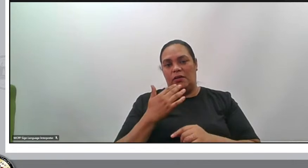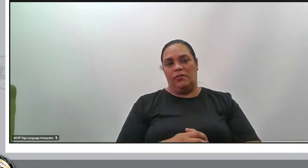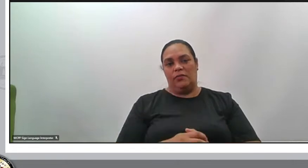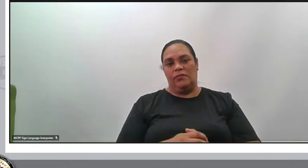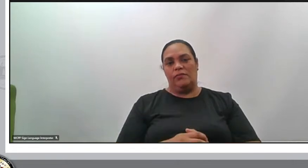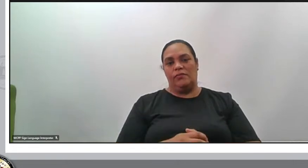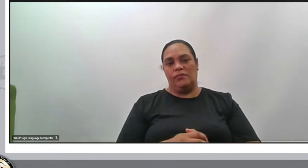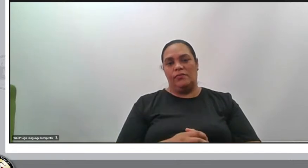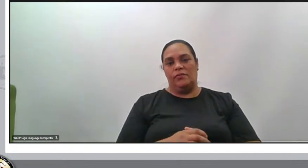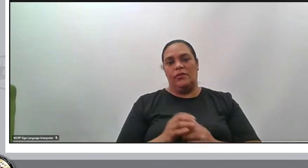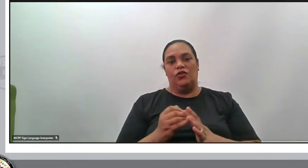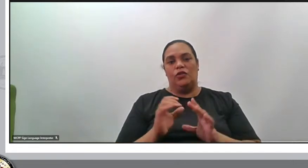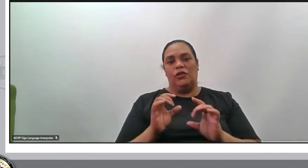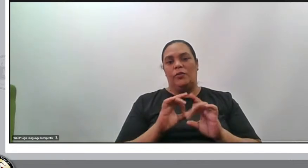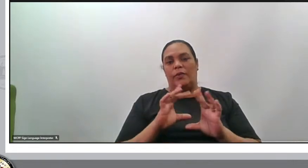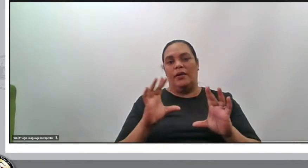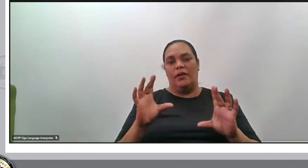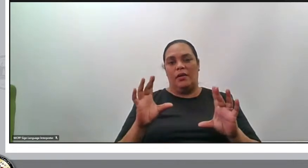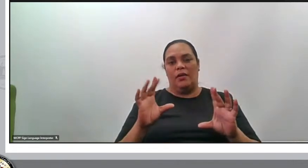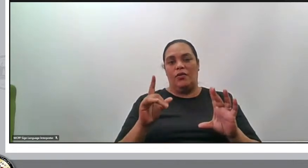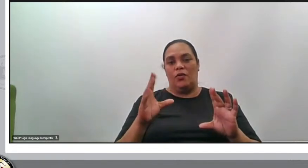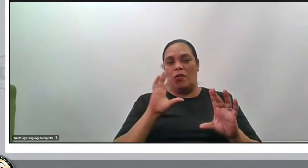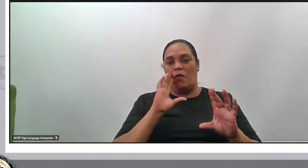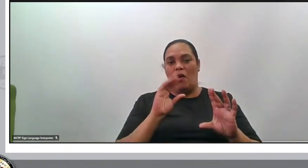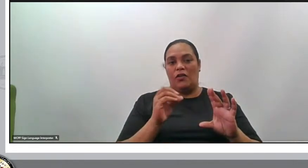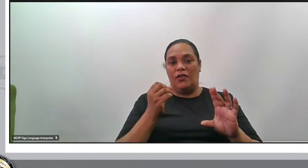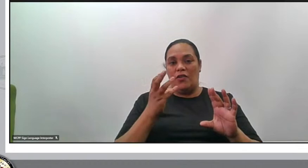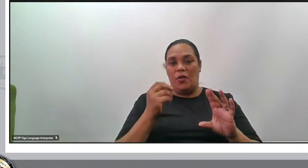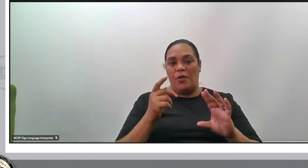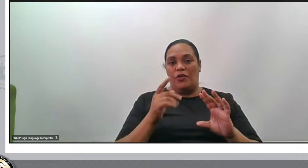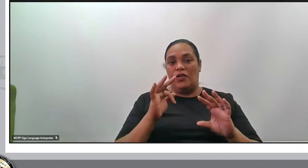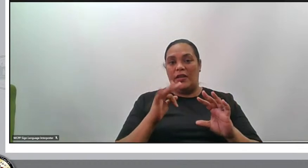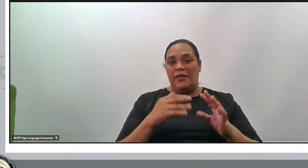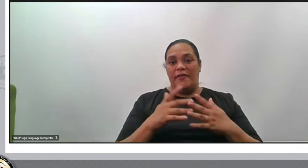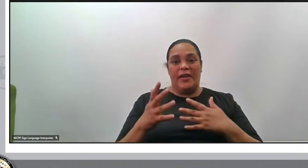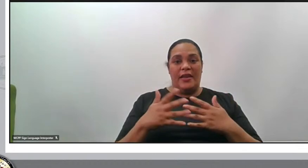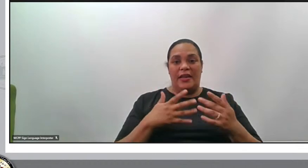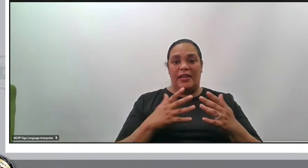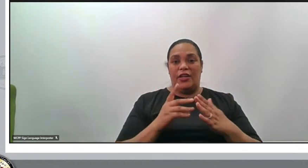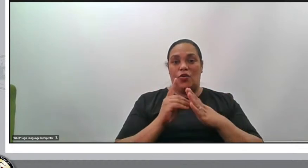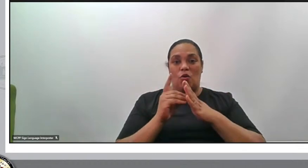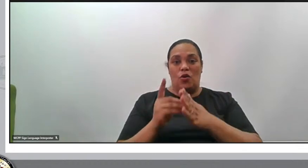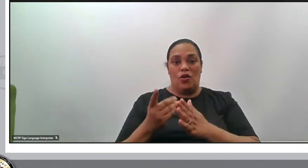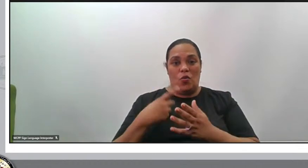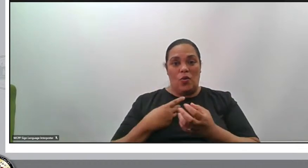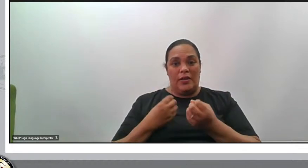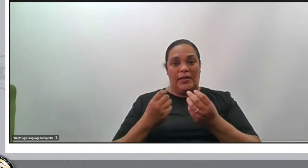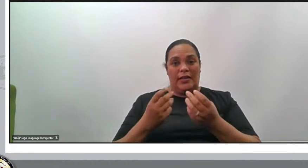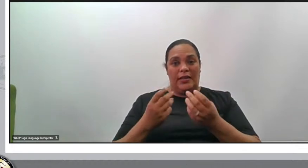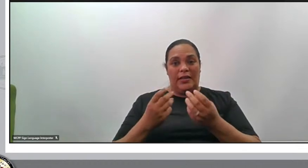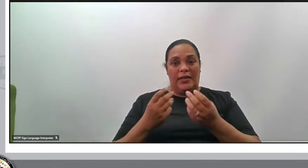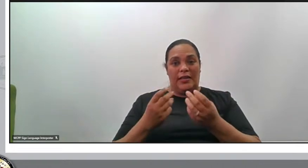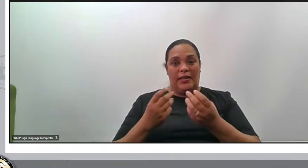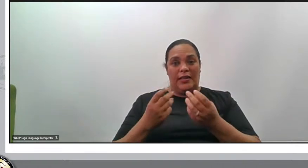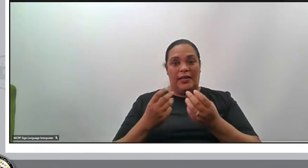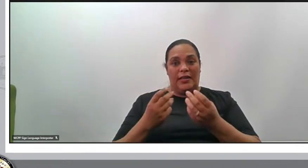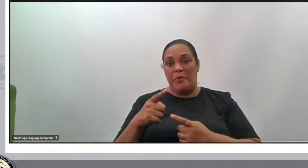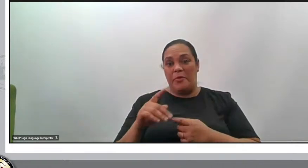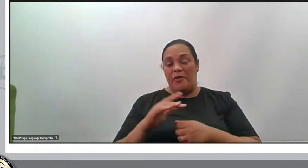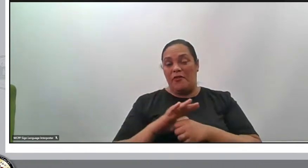Okay, so just to be clear, you're asking for information whether any donations were given to the WCPP for